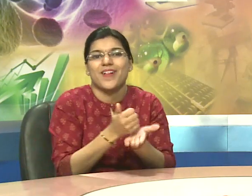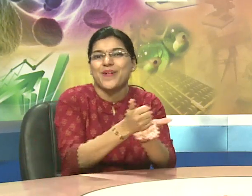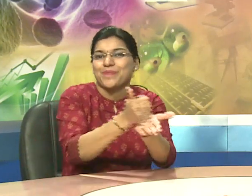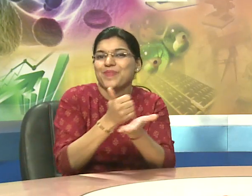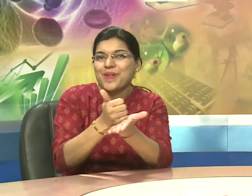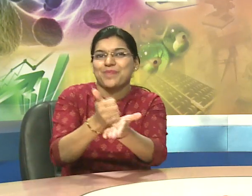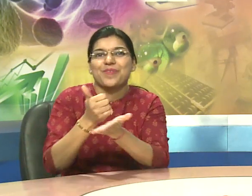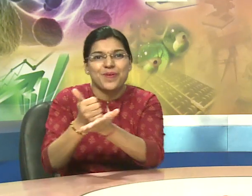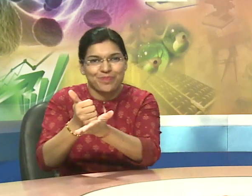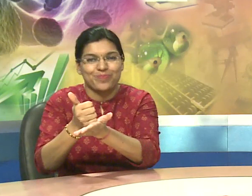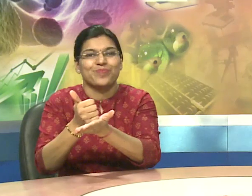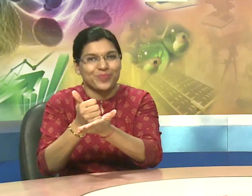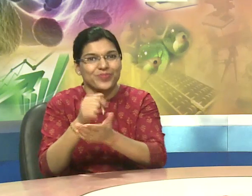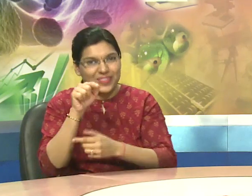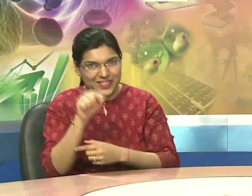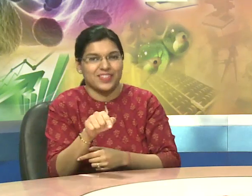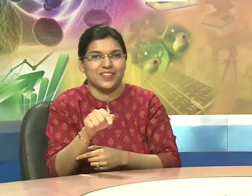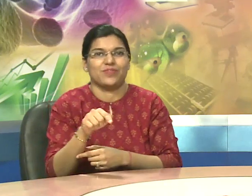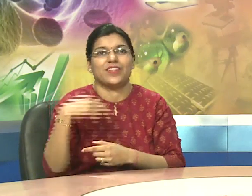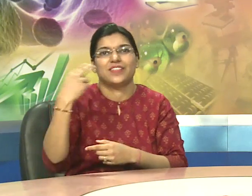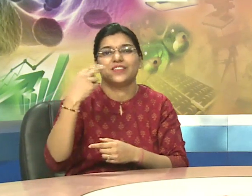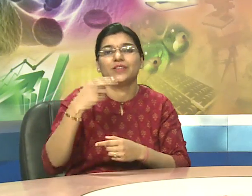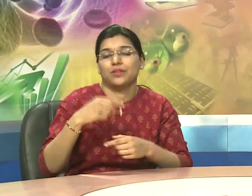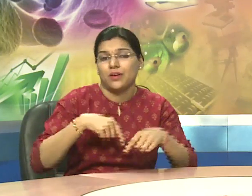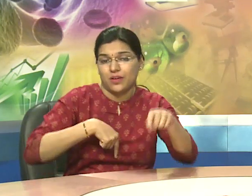People can buy it easily.